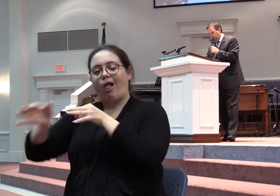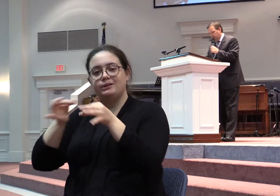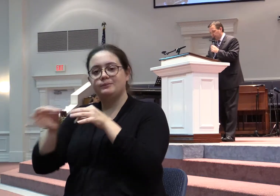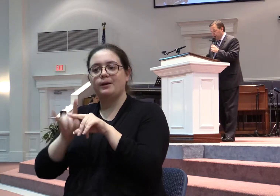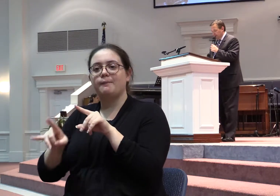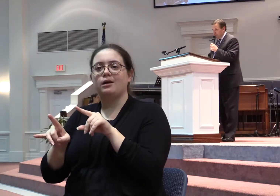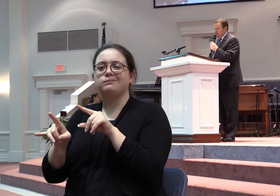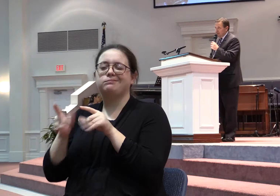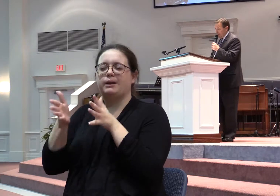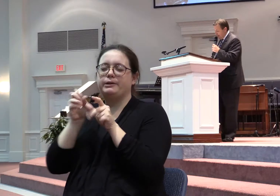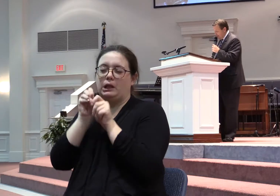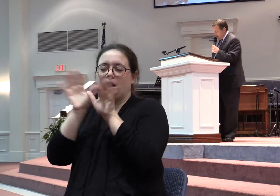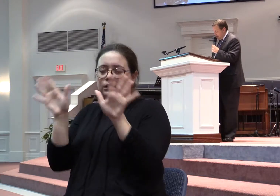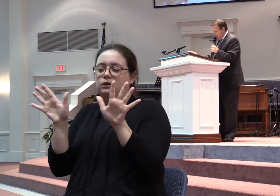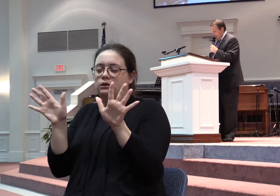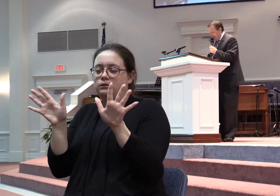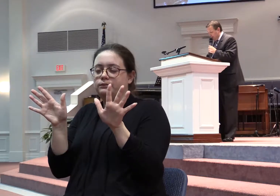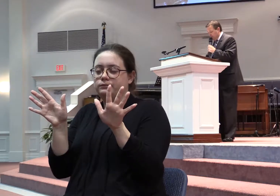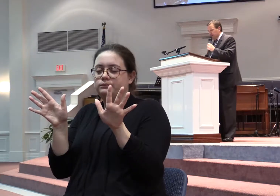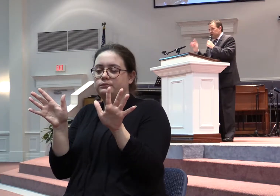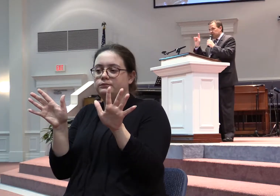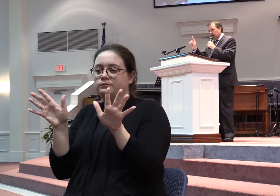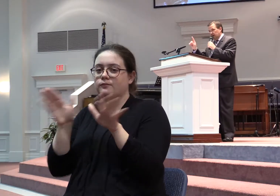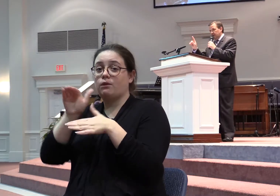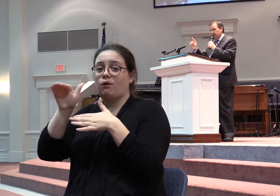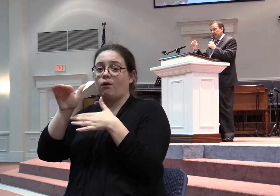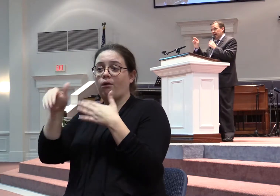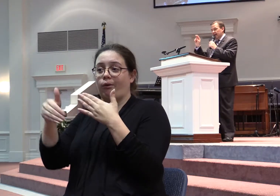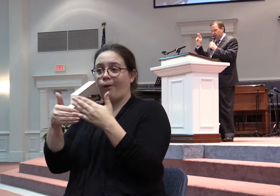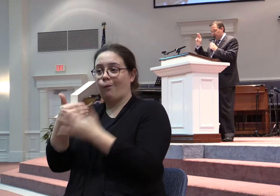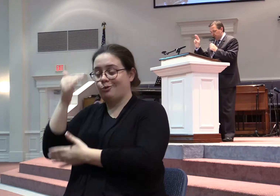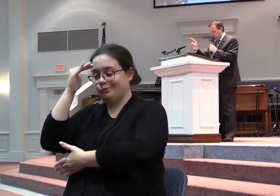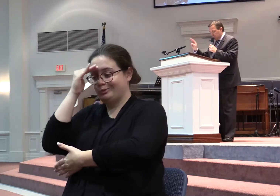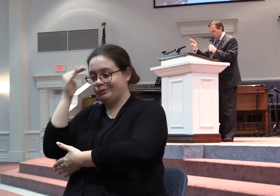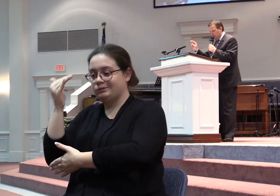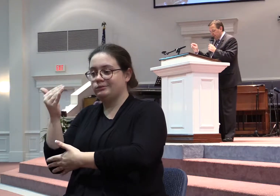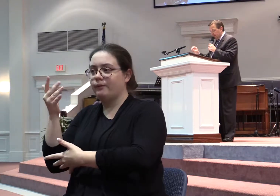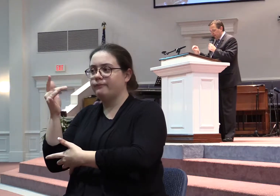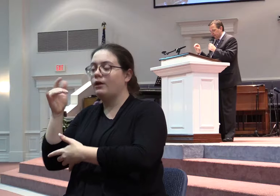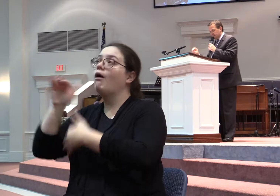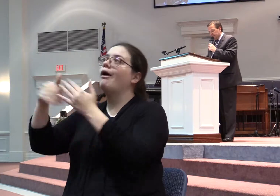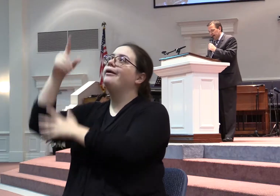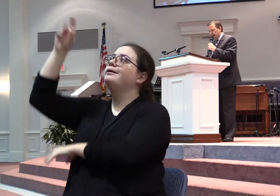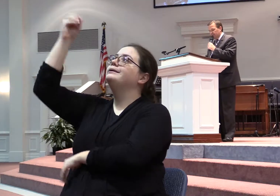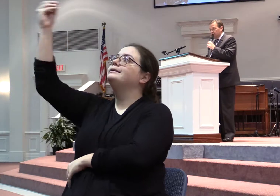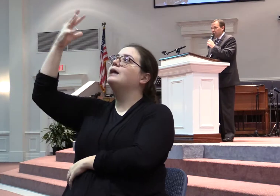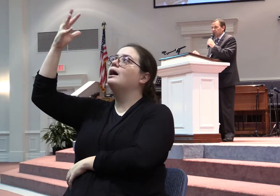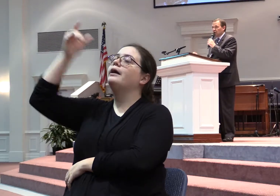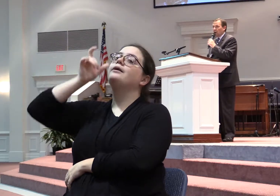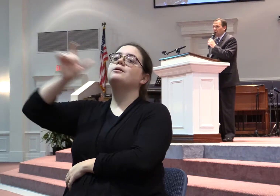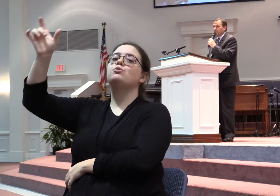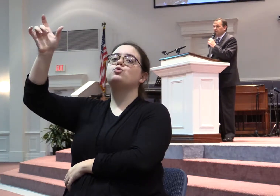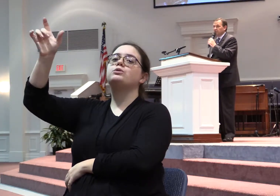little clearer, let me say like this. Every sun and every moon needs a sky full